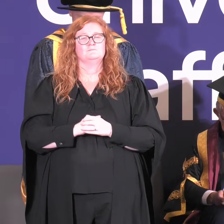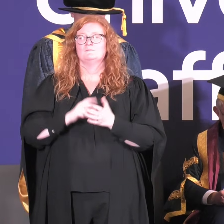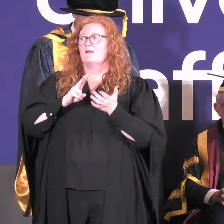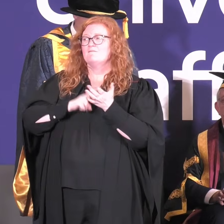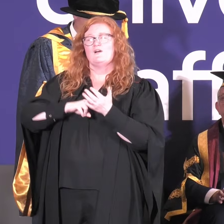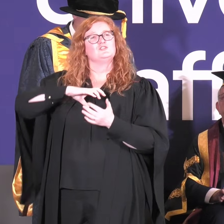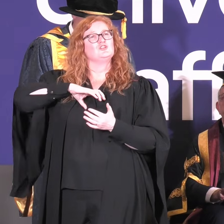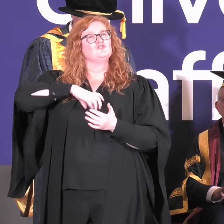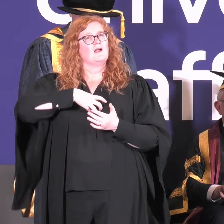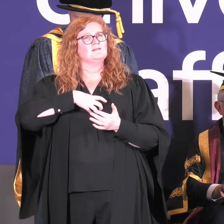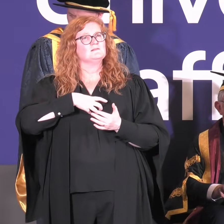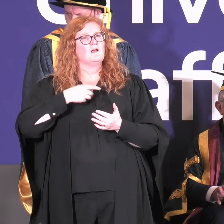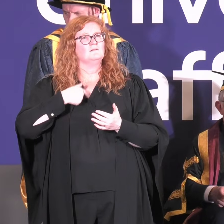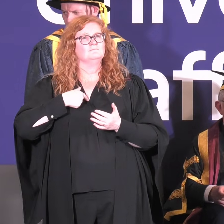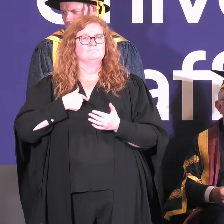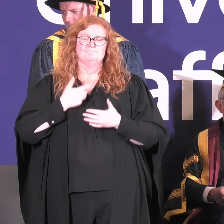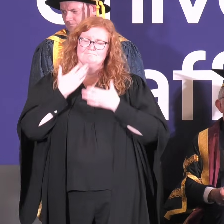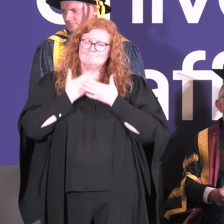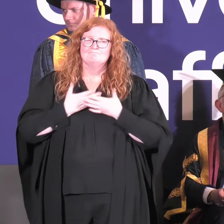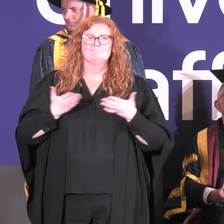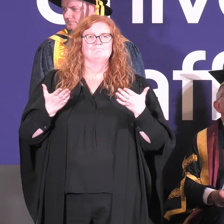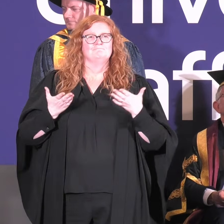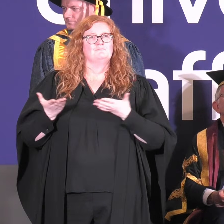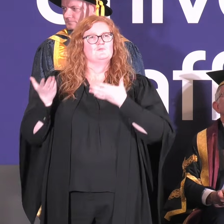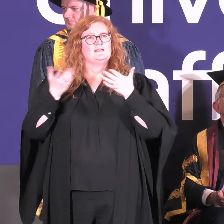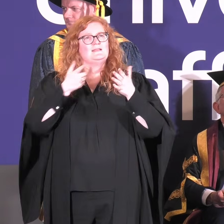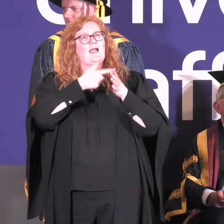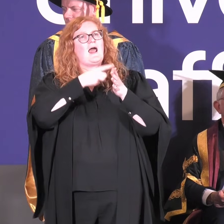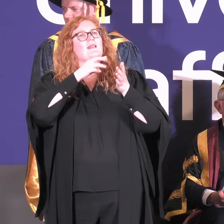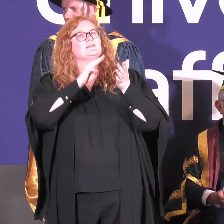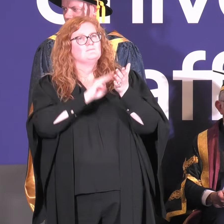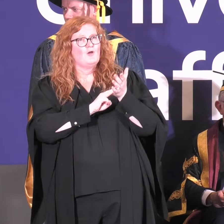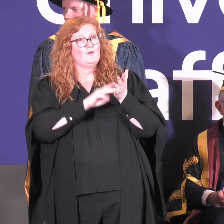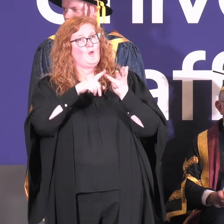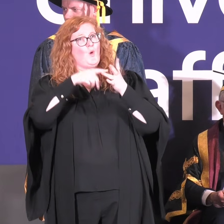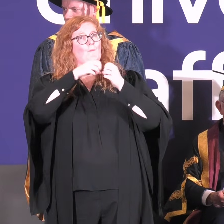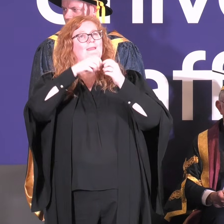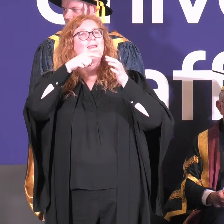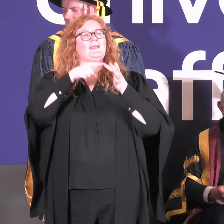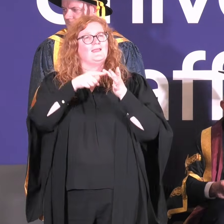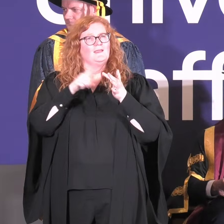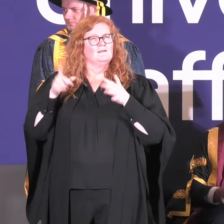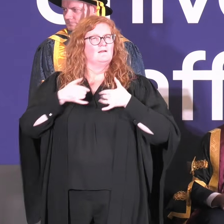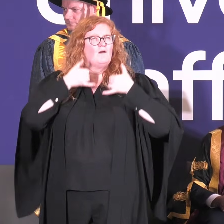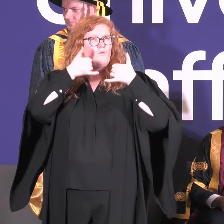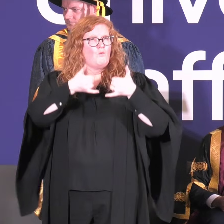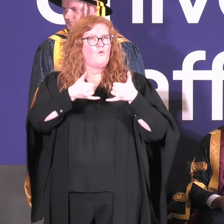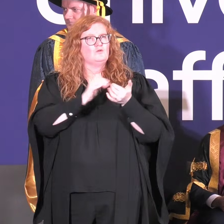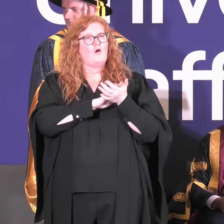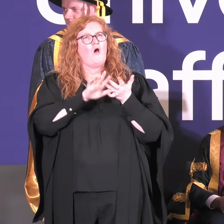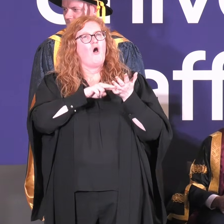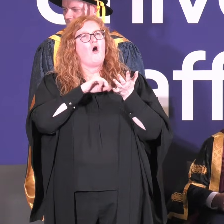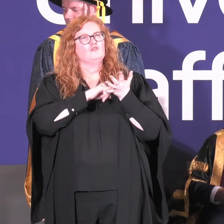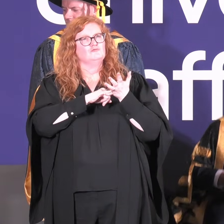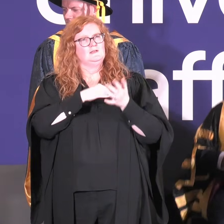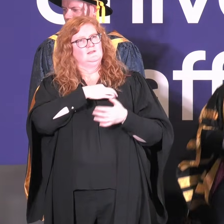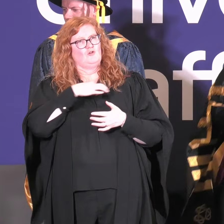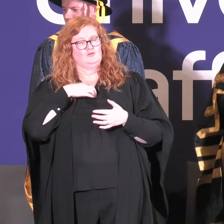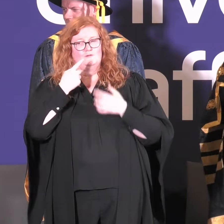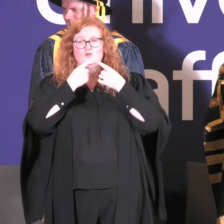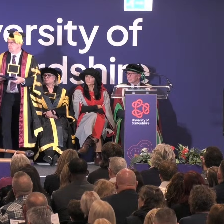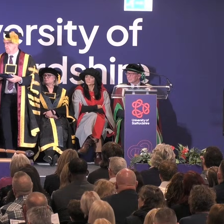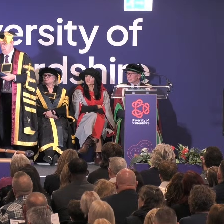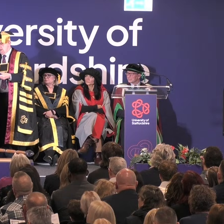Vice-Chancellor, I have the honour of presenting Alex Murray, OBE, for the award of Honorary Doctor of the